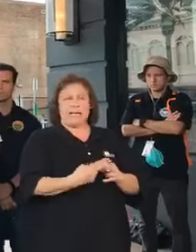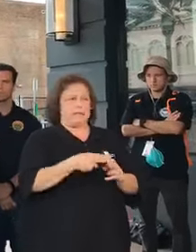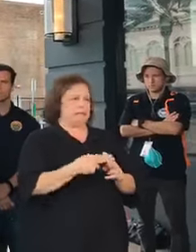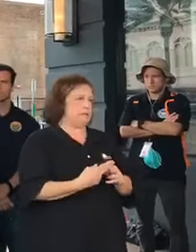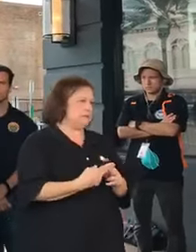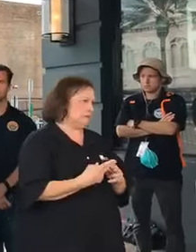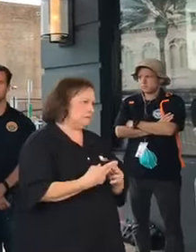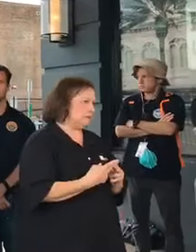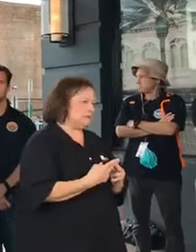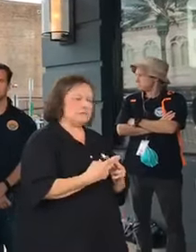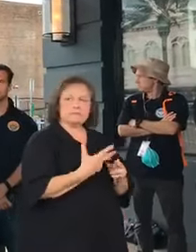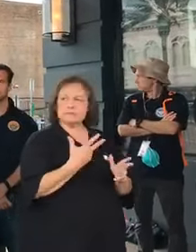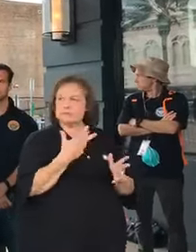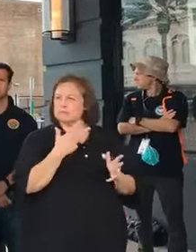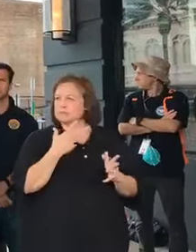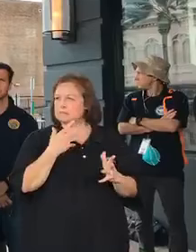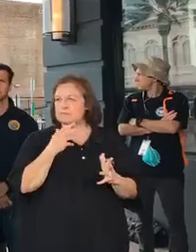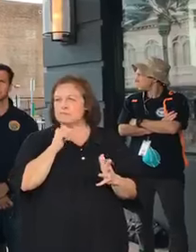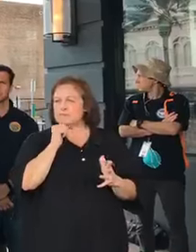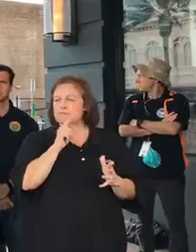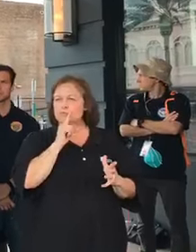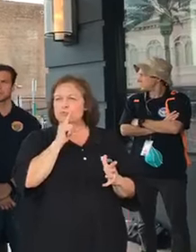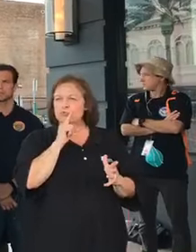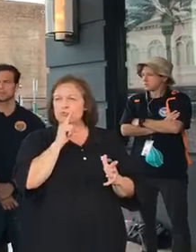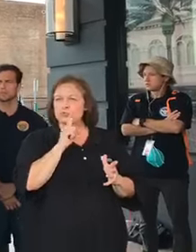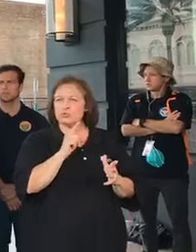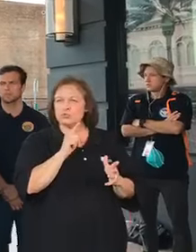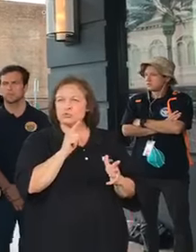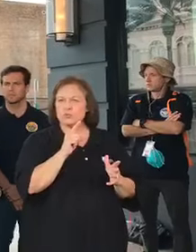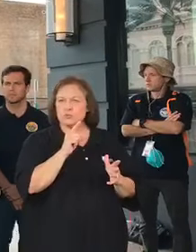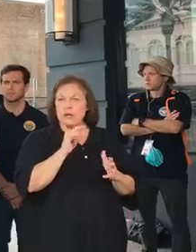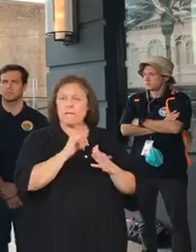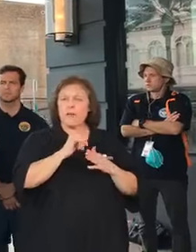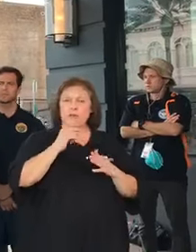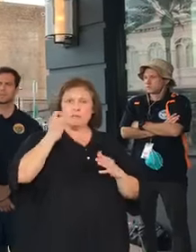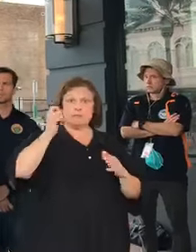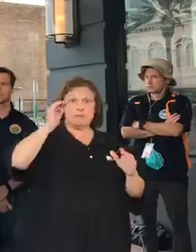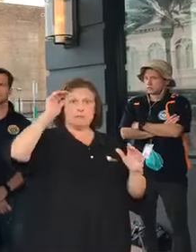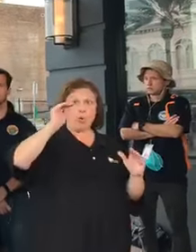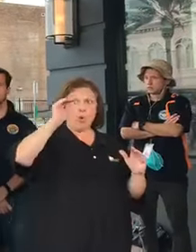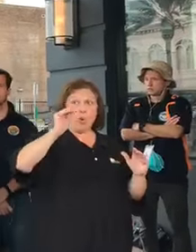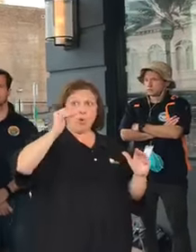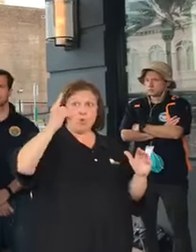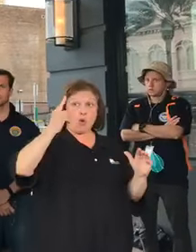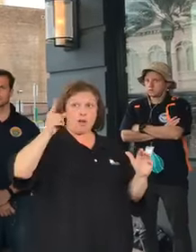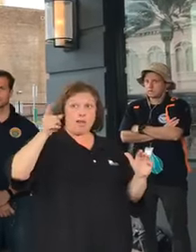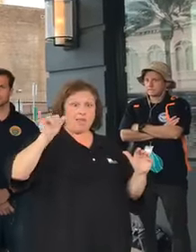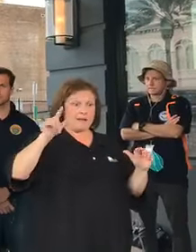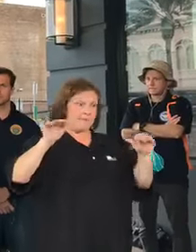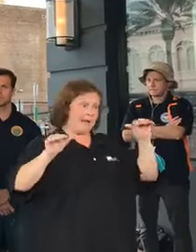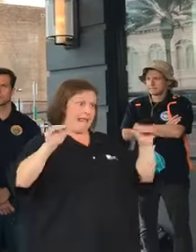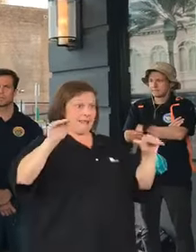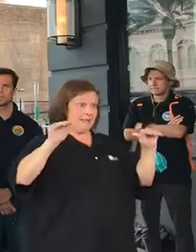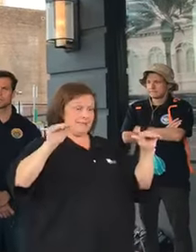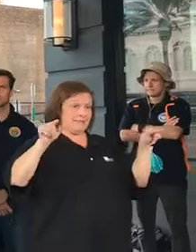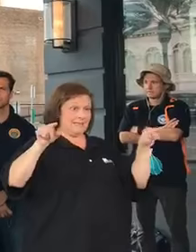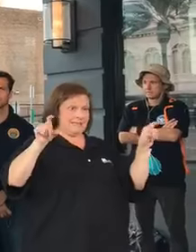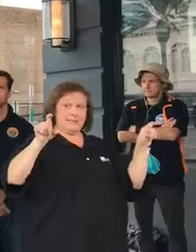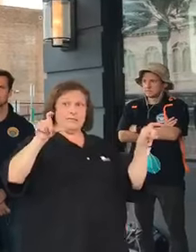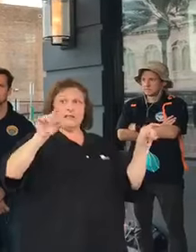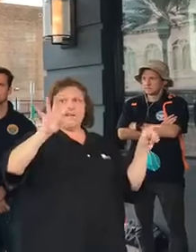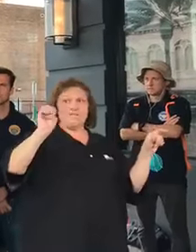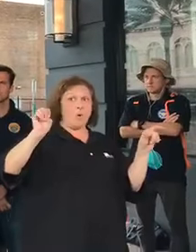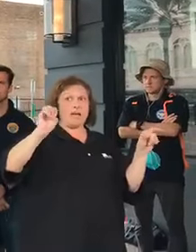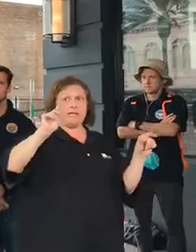I don't have the weight of all the entire crane, the components of it, but that short boom that has the weights, the counterbalance part of it, is